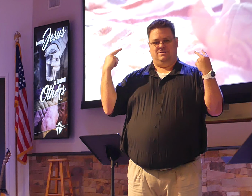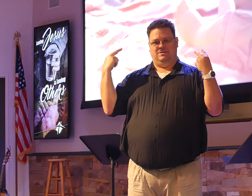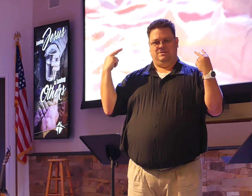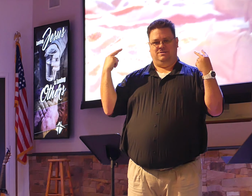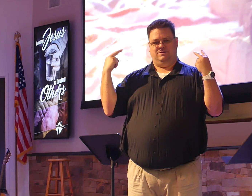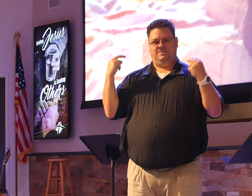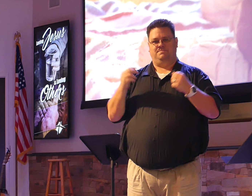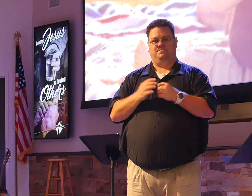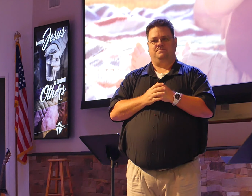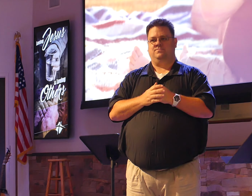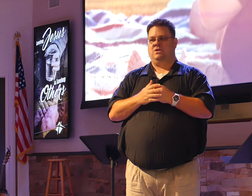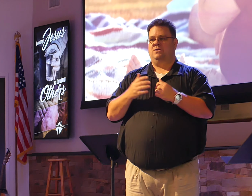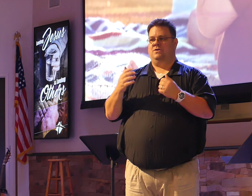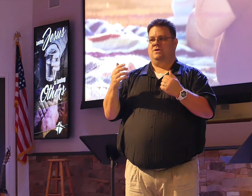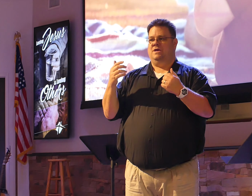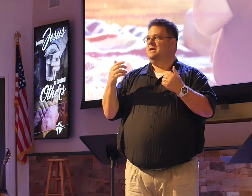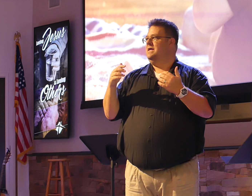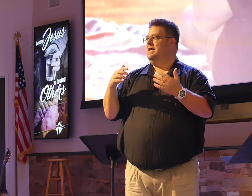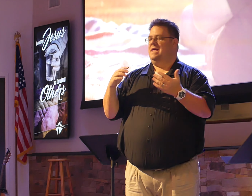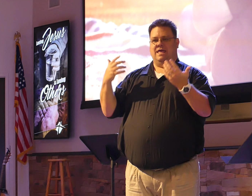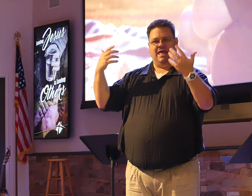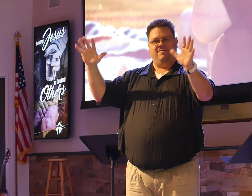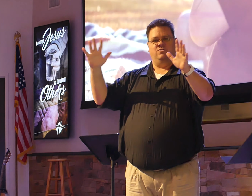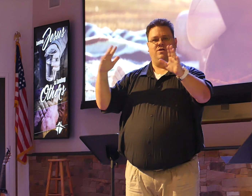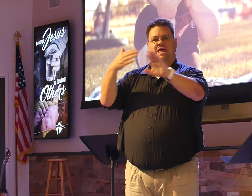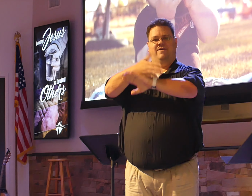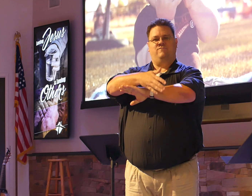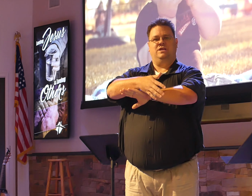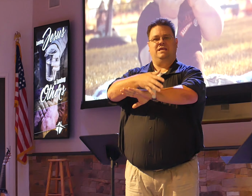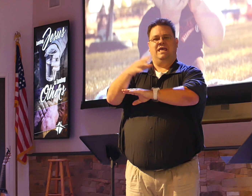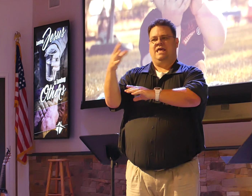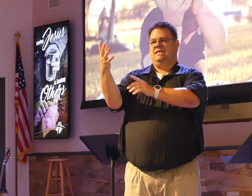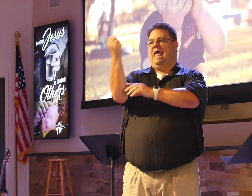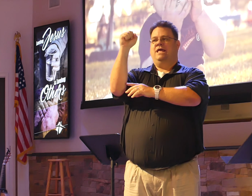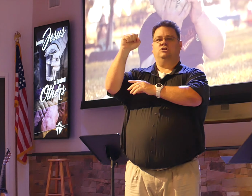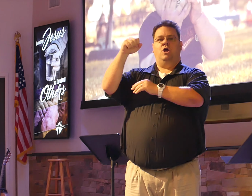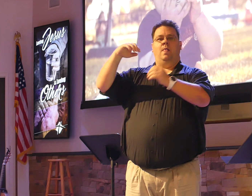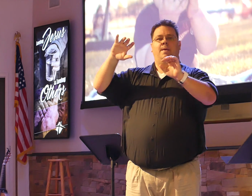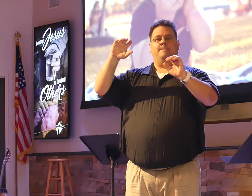After every catch she makes on the baseball field, he'll look to you to make sure you're smiling.